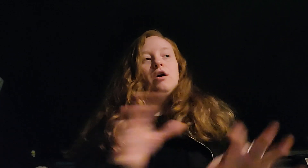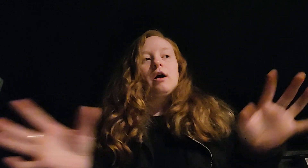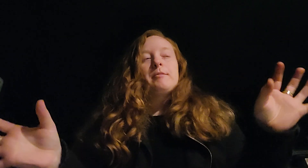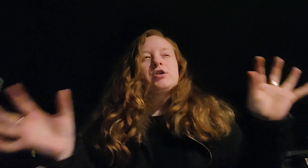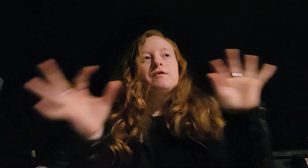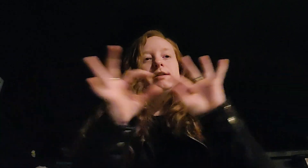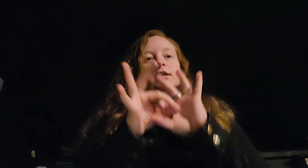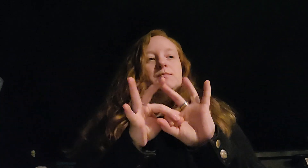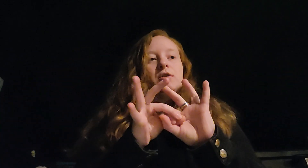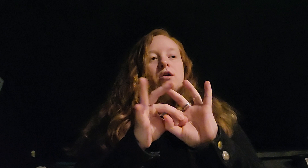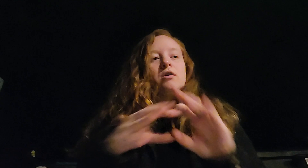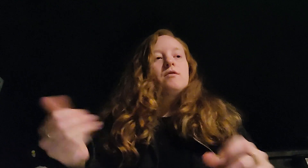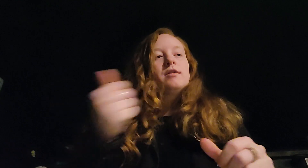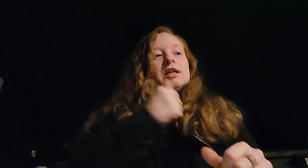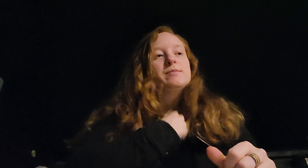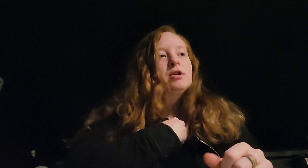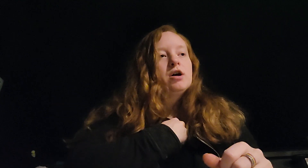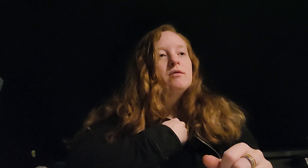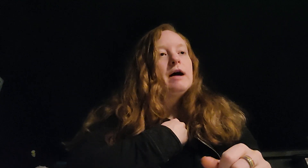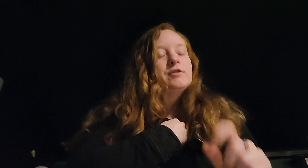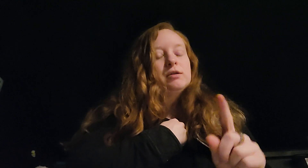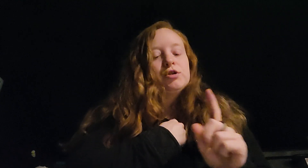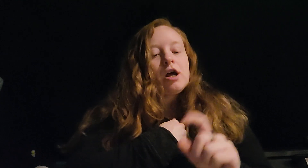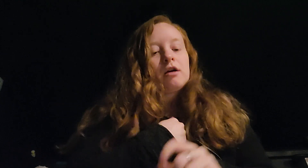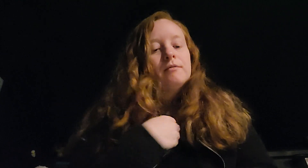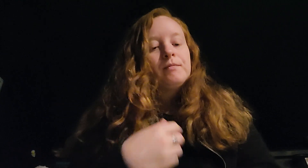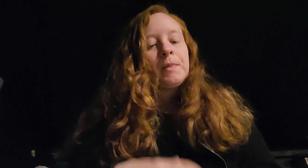I'm not sure if it's this belong or this belong. I'll have to double check.